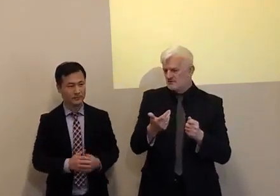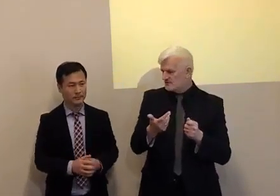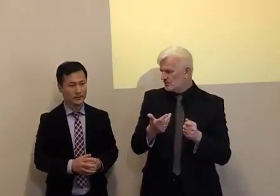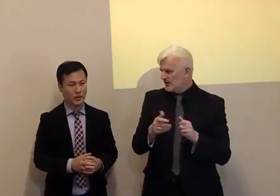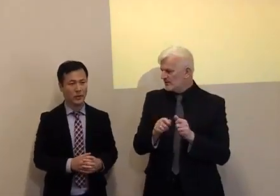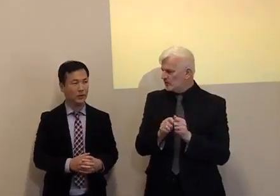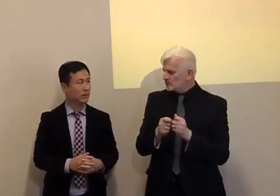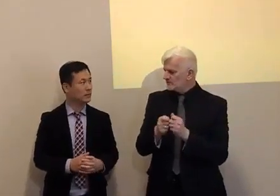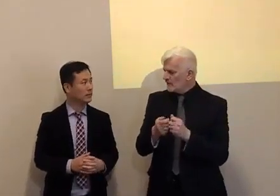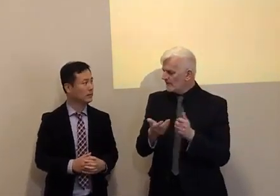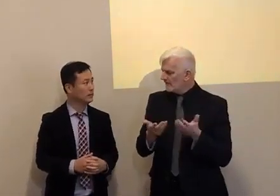So, books from?